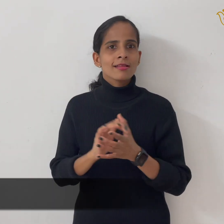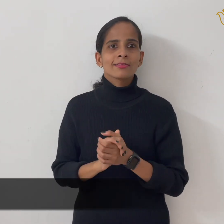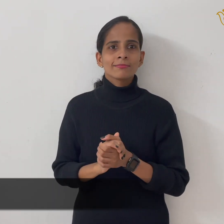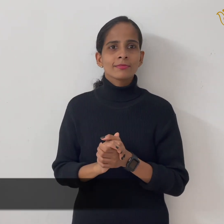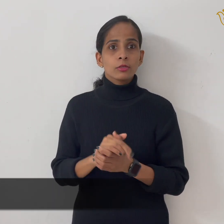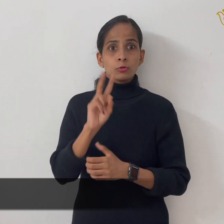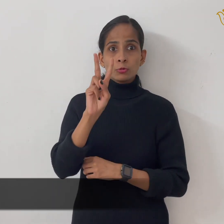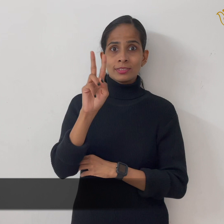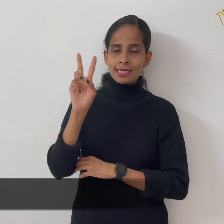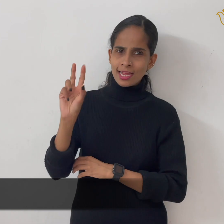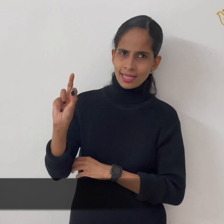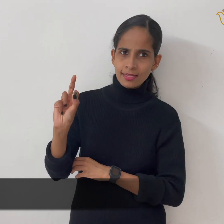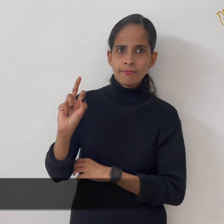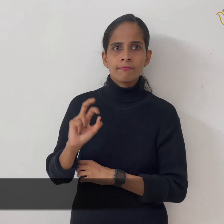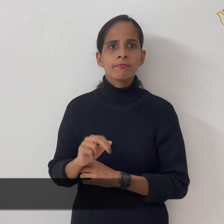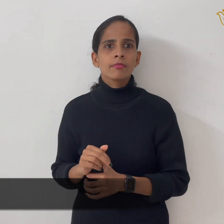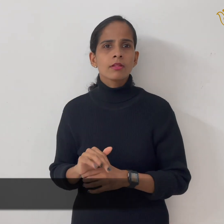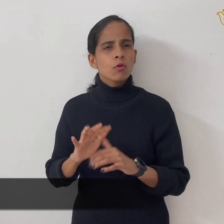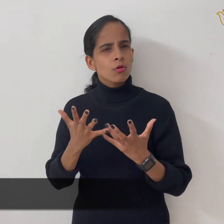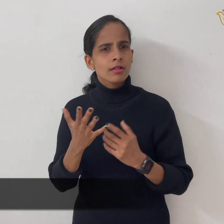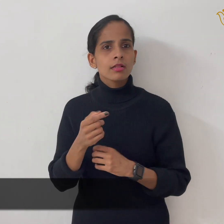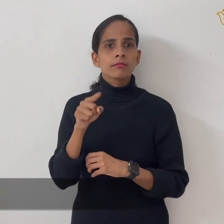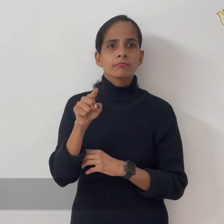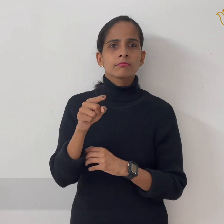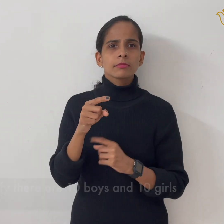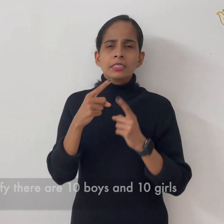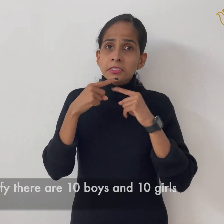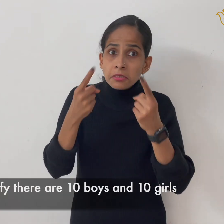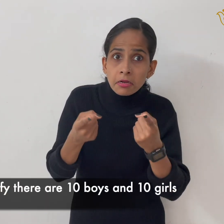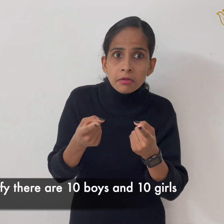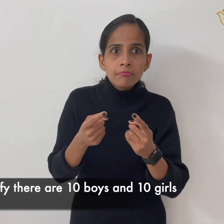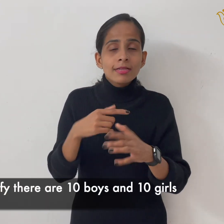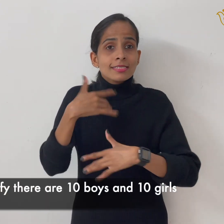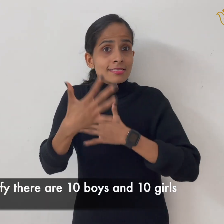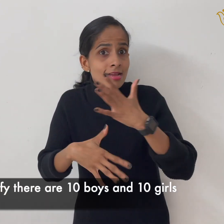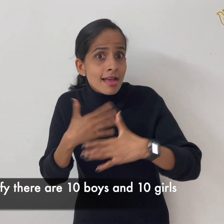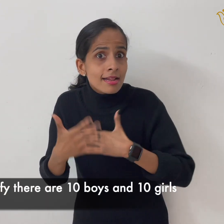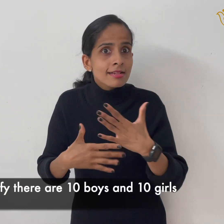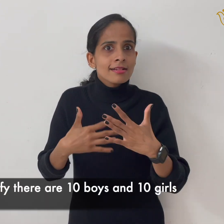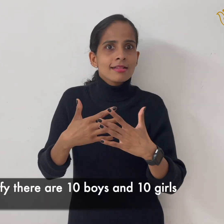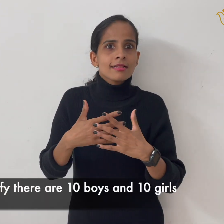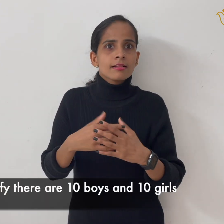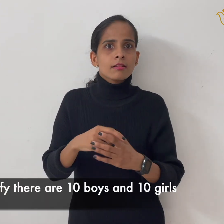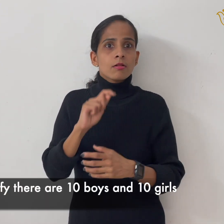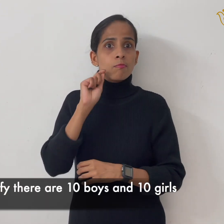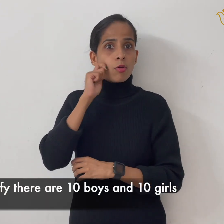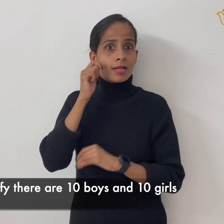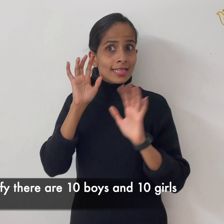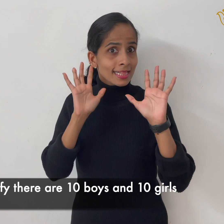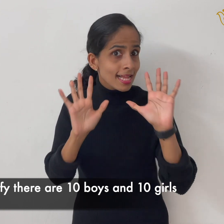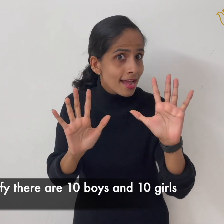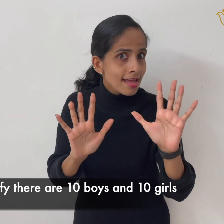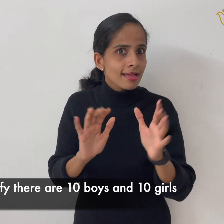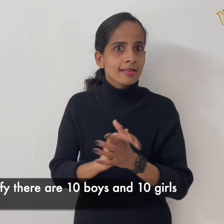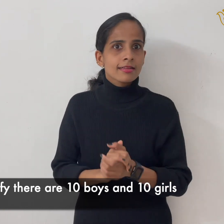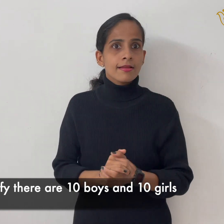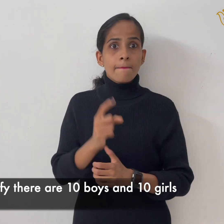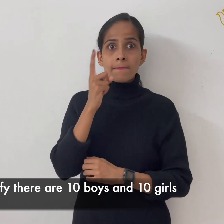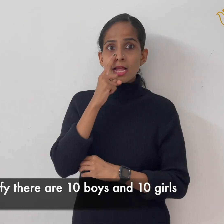Or 20. You could also specify that there are 10 boys